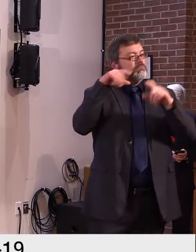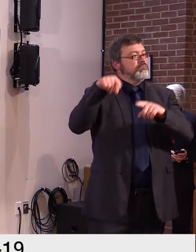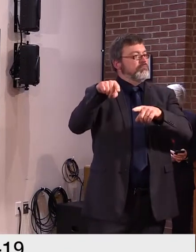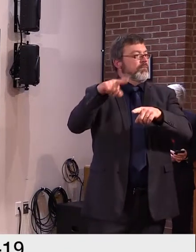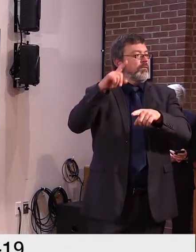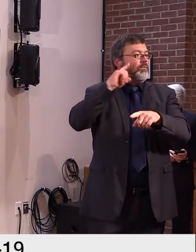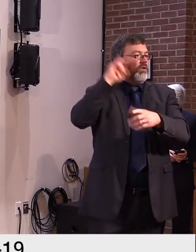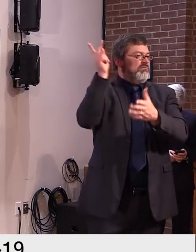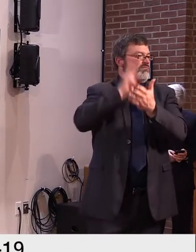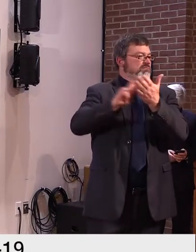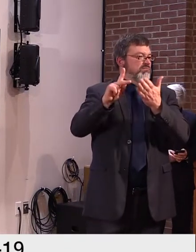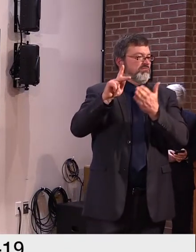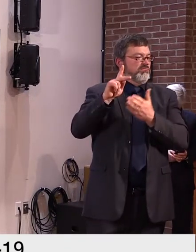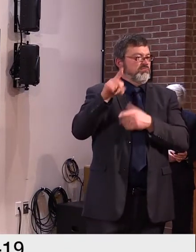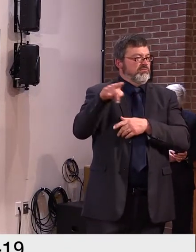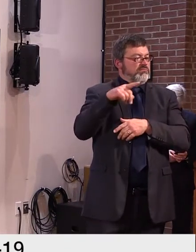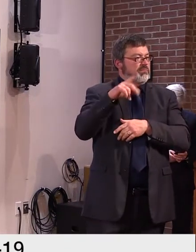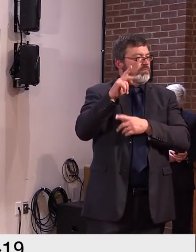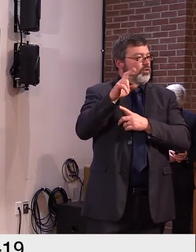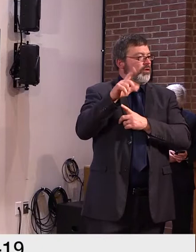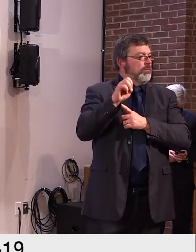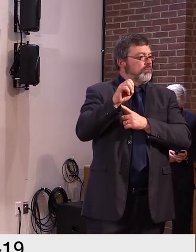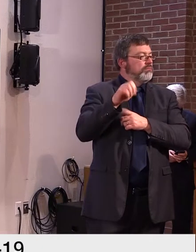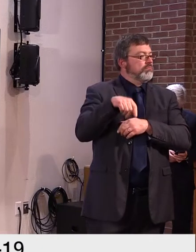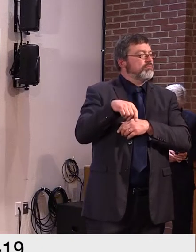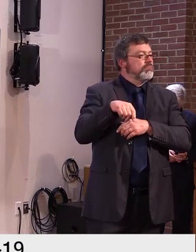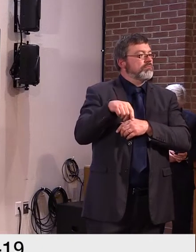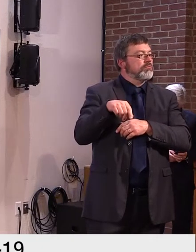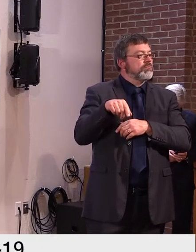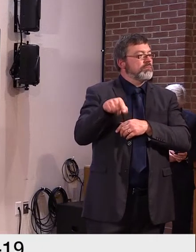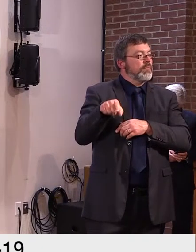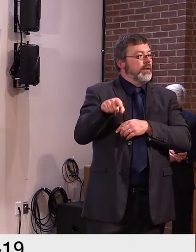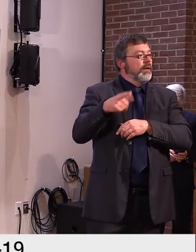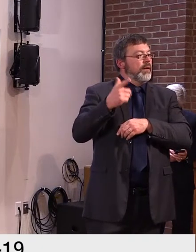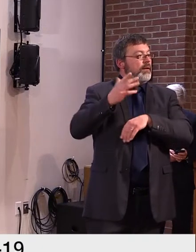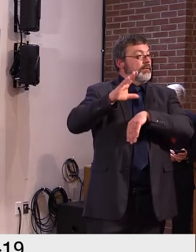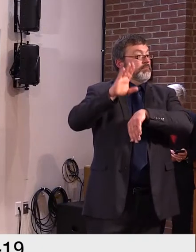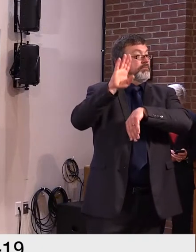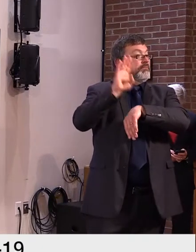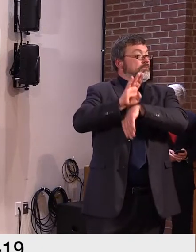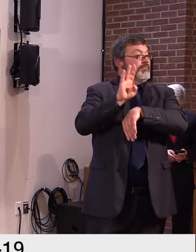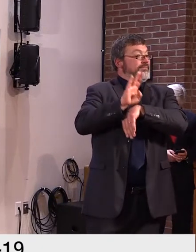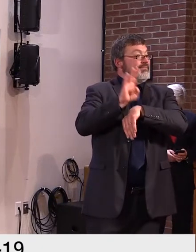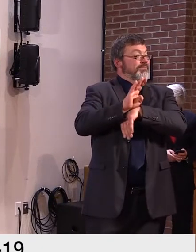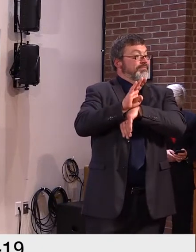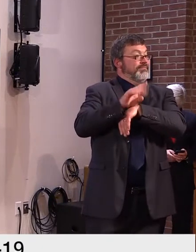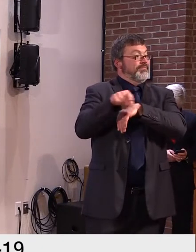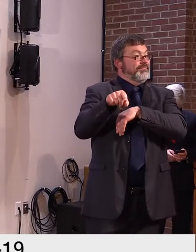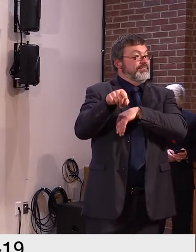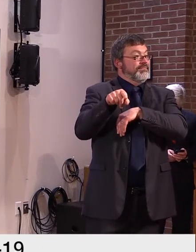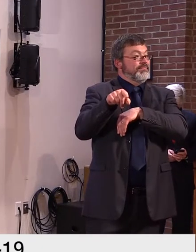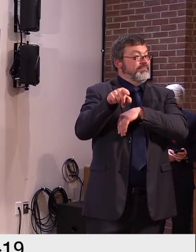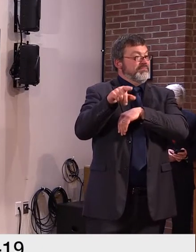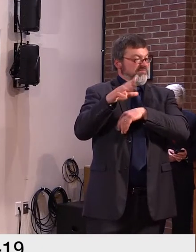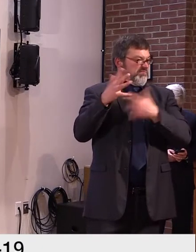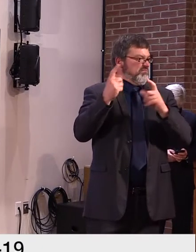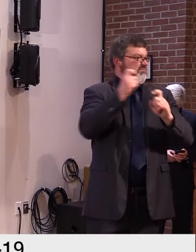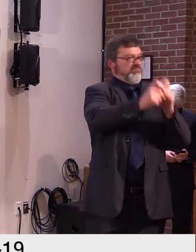how long businesses that successfully completed the grant applications through ACCDs